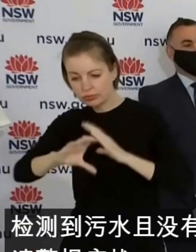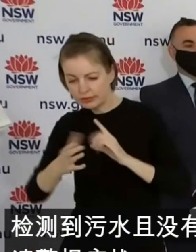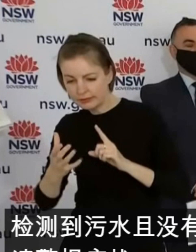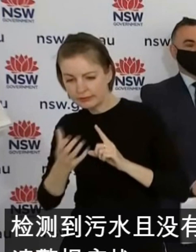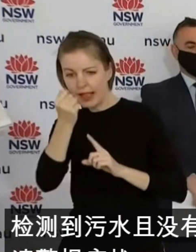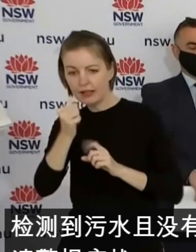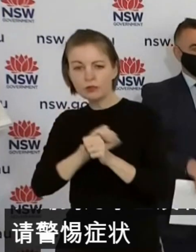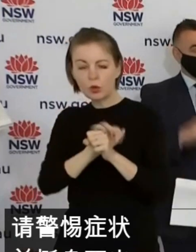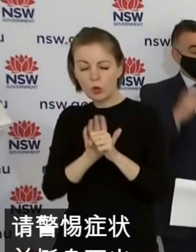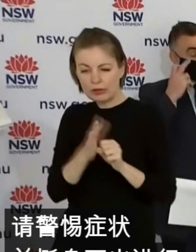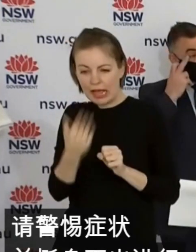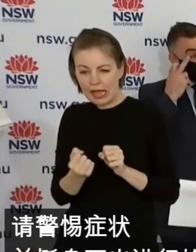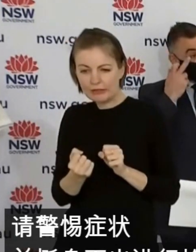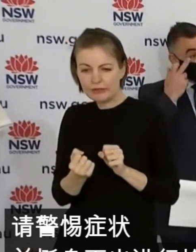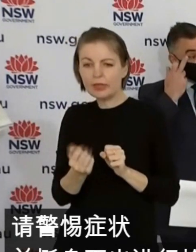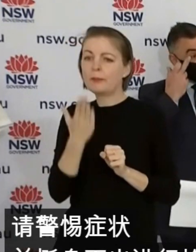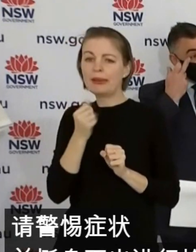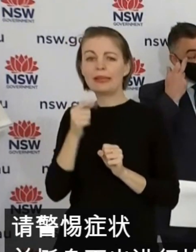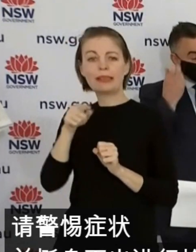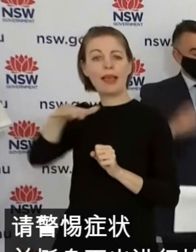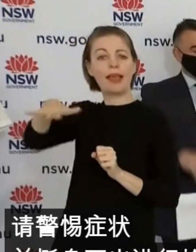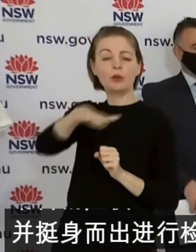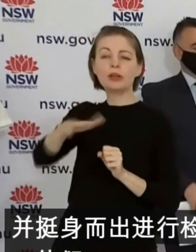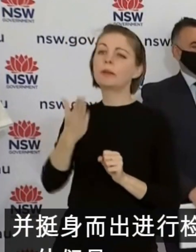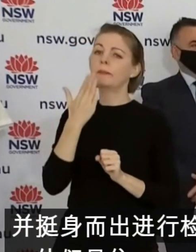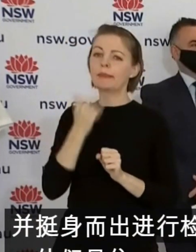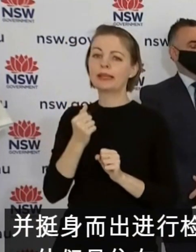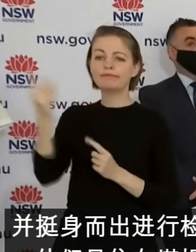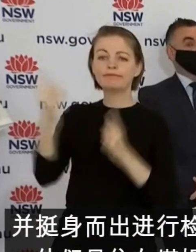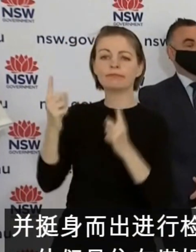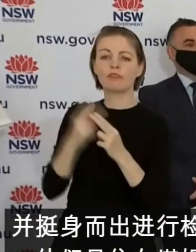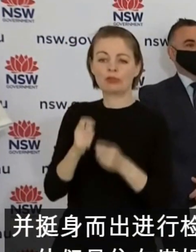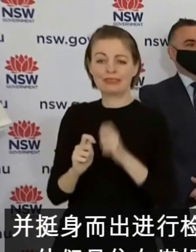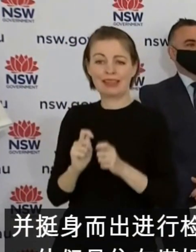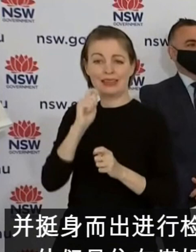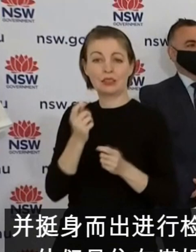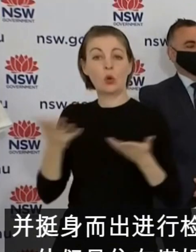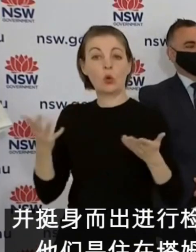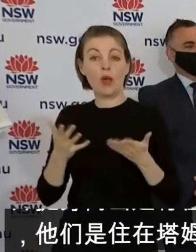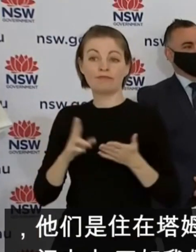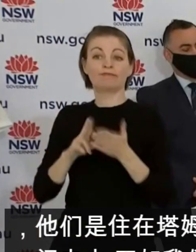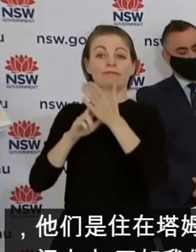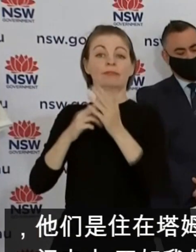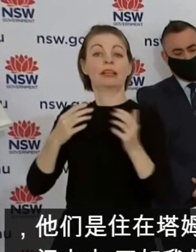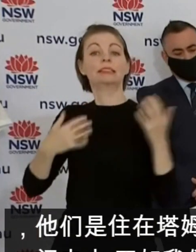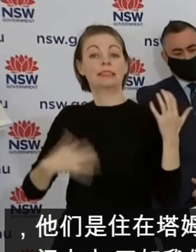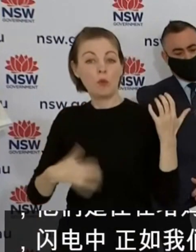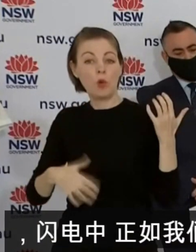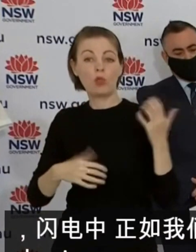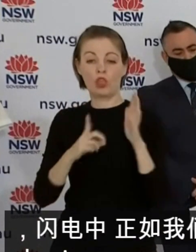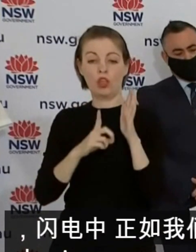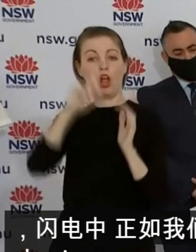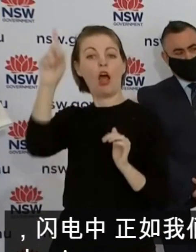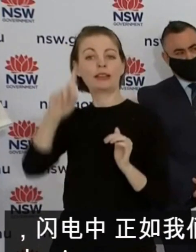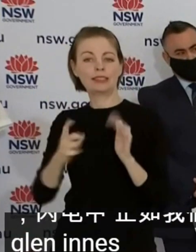for symptoms and come forward for testing. And they are people who live in Tamworth, in Lightning Ridge,